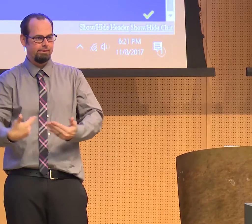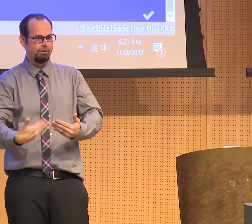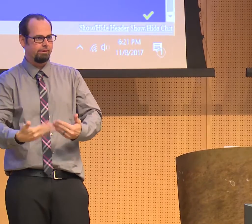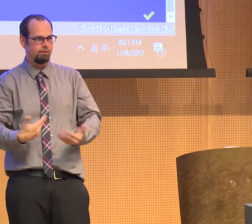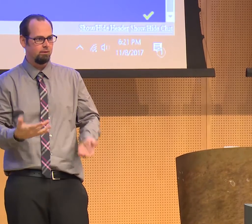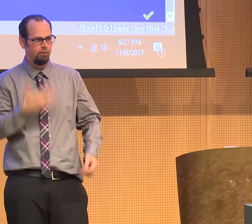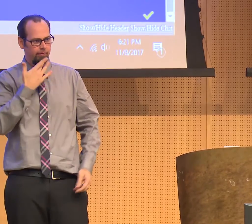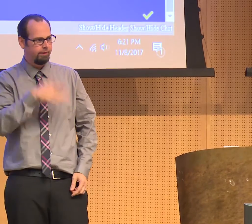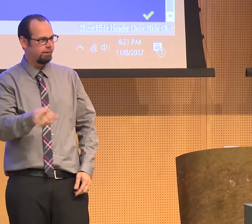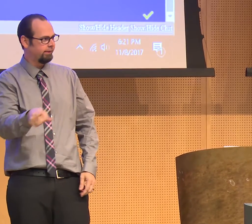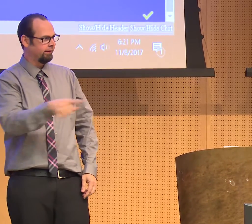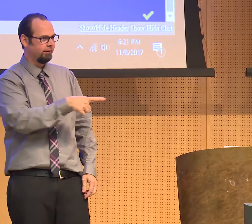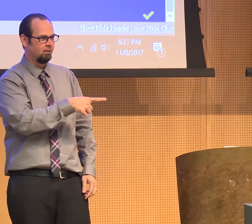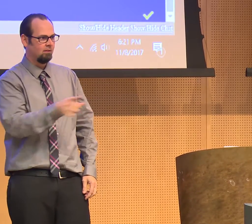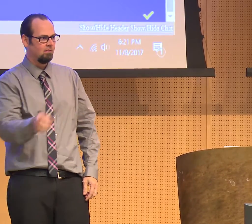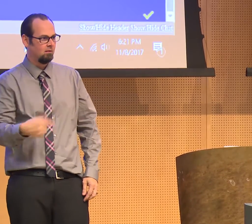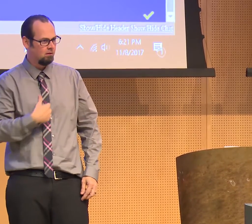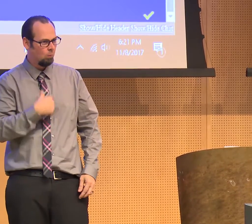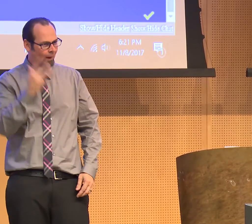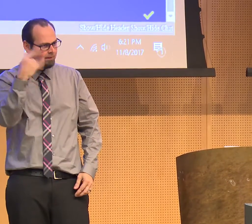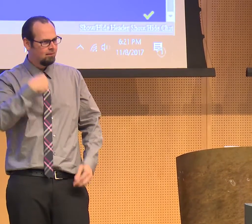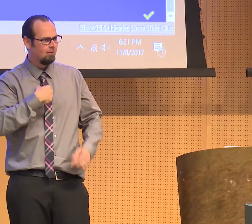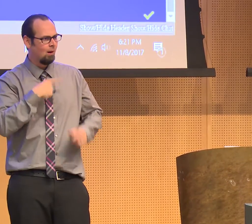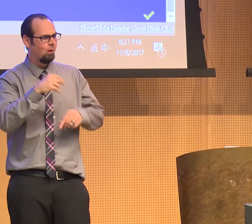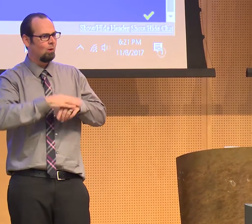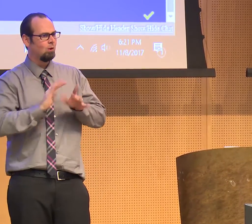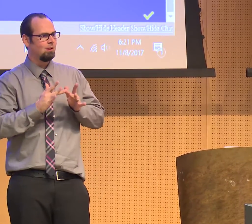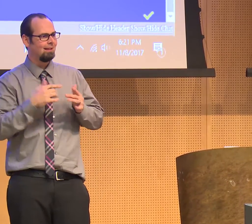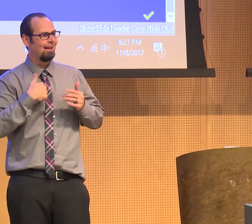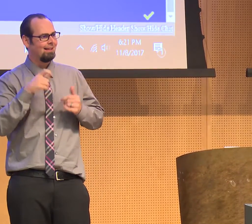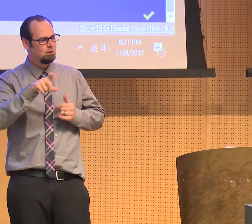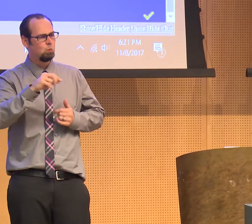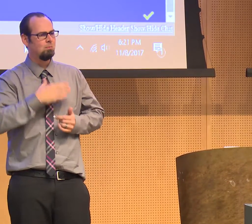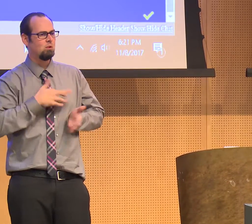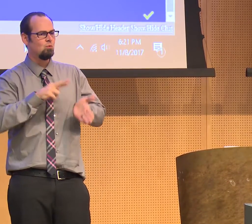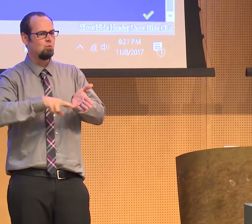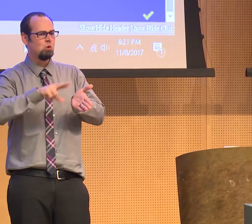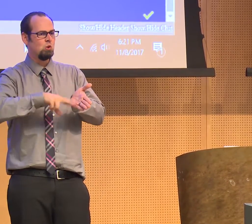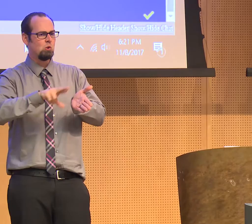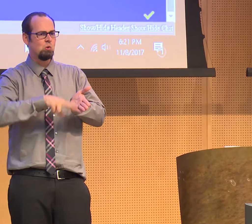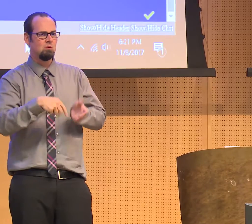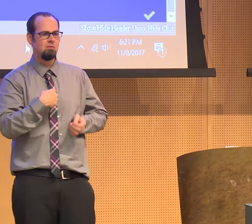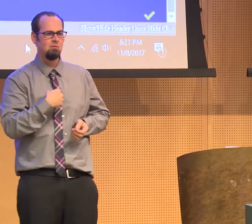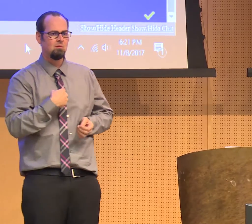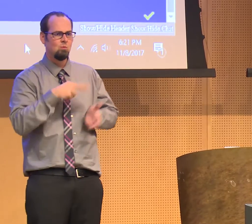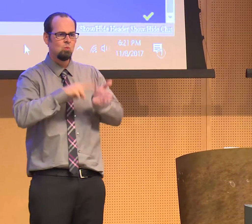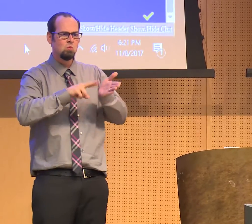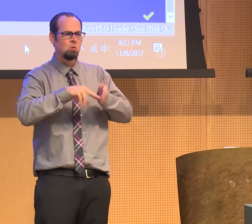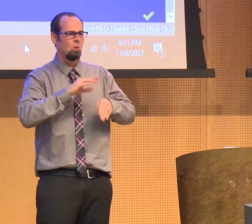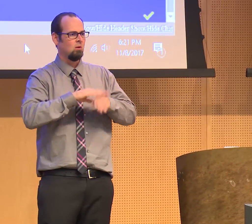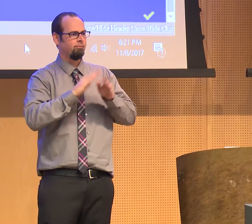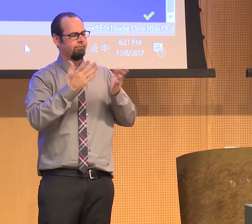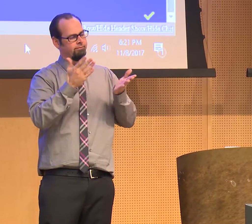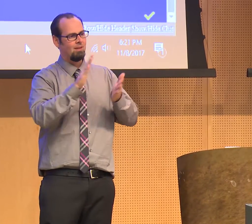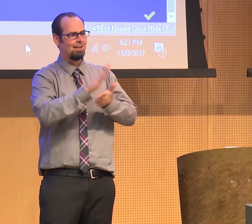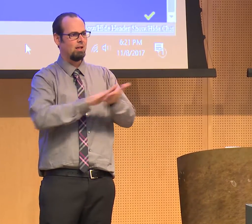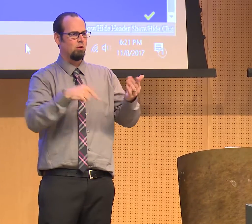You all are very lucky. But for me at that time, research was very slow.